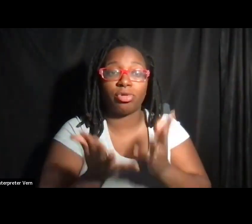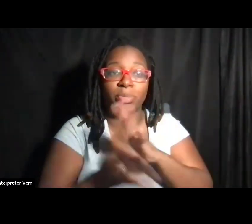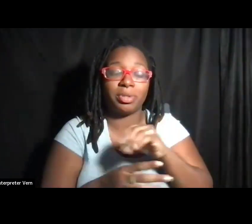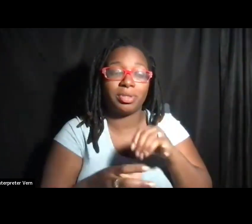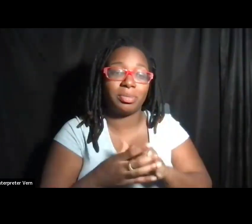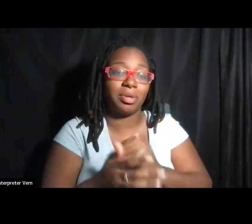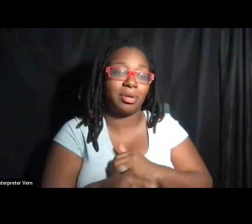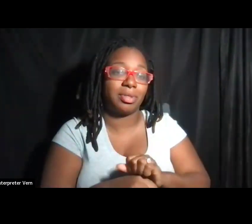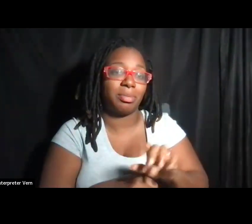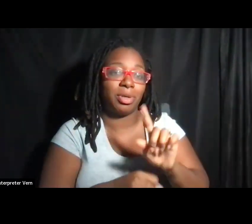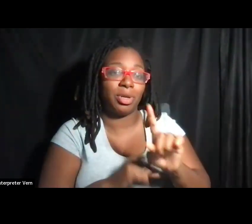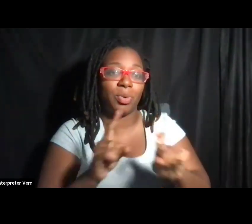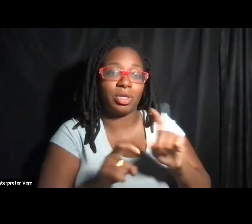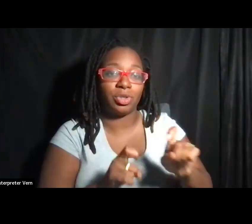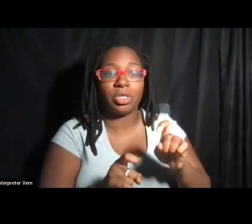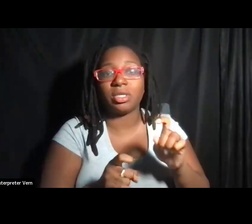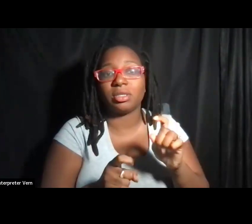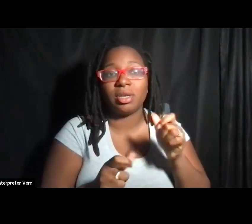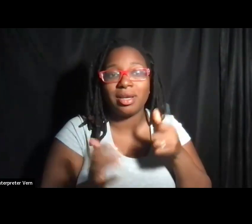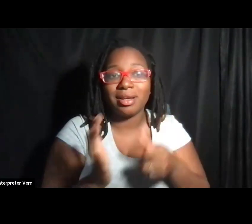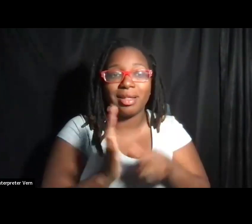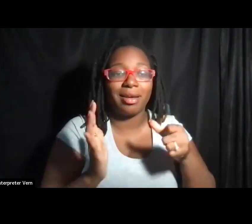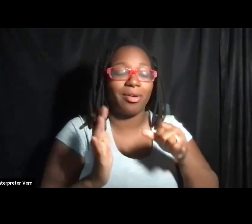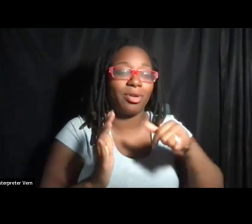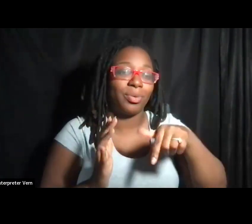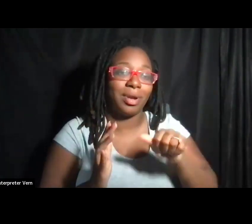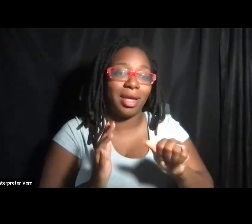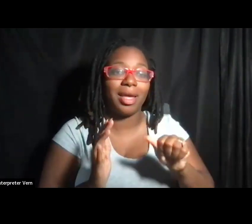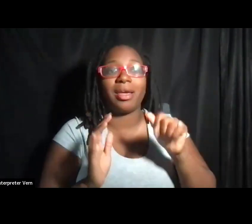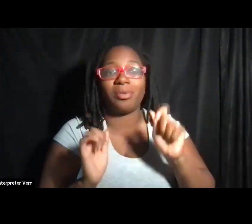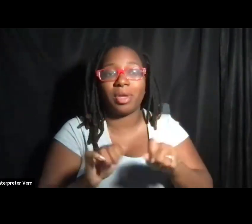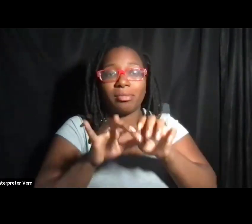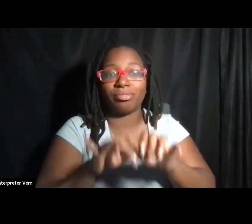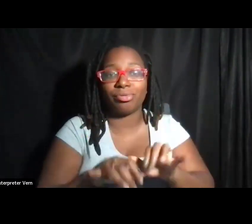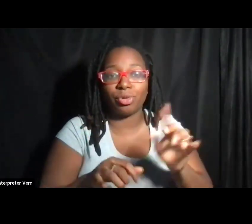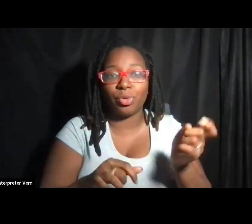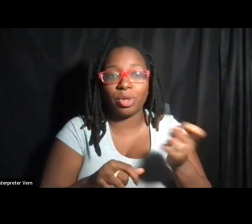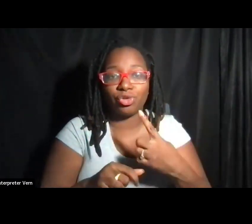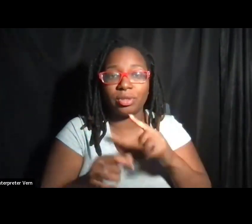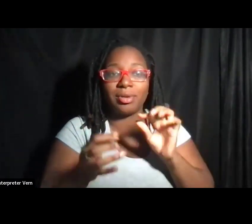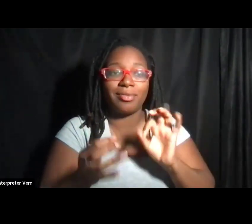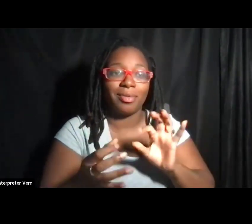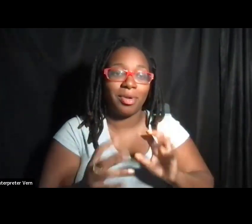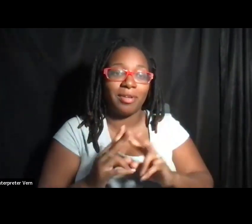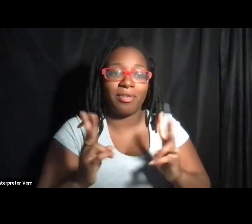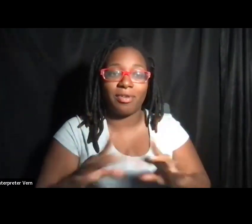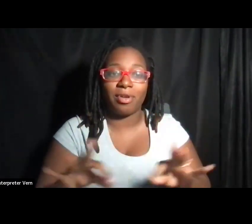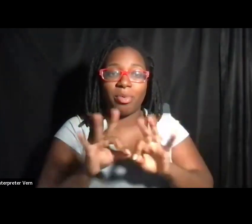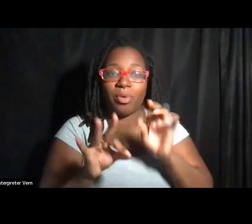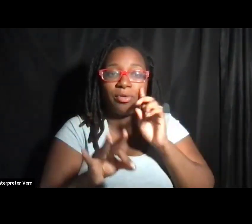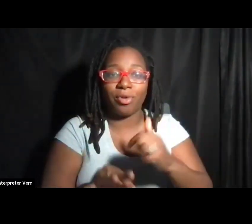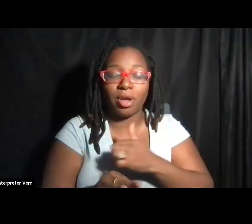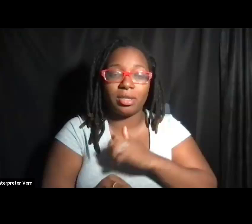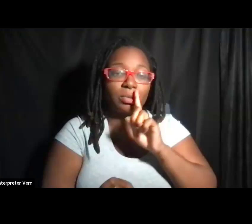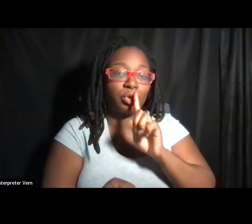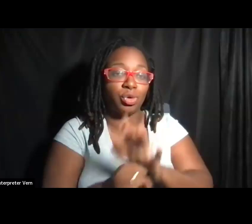valuable to us, and we want to ensure we address your thoughts and your concerns. We will be answering them throughout the presentation and also have some time at